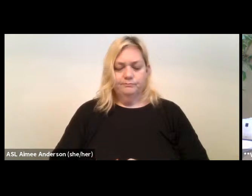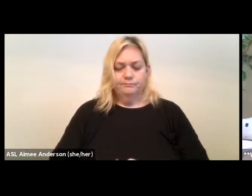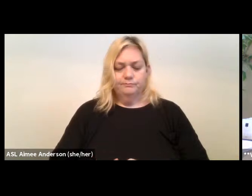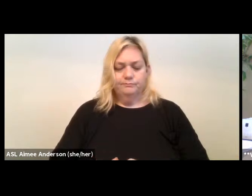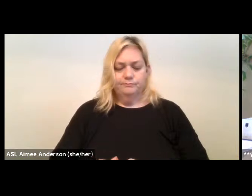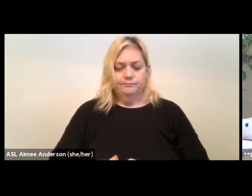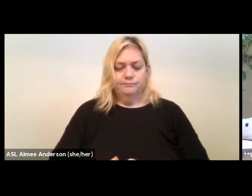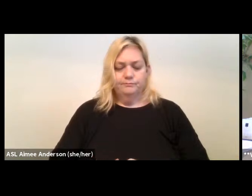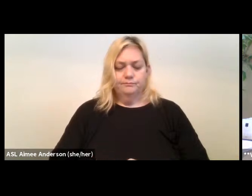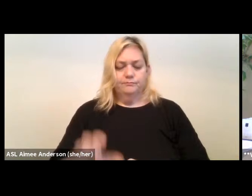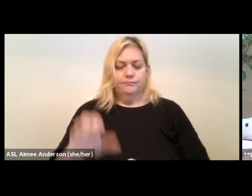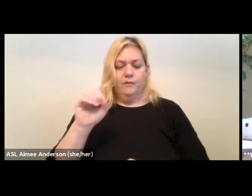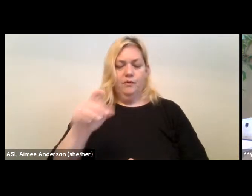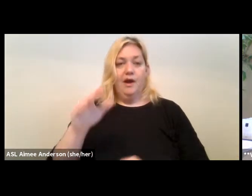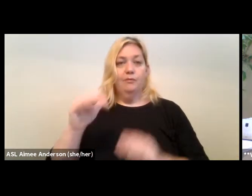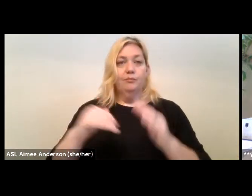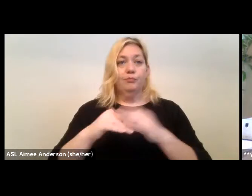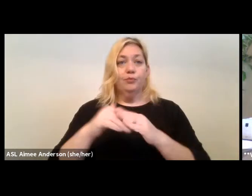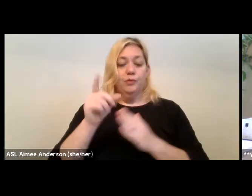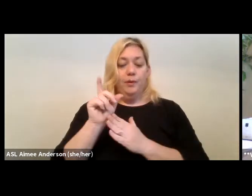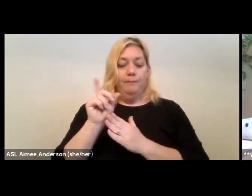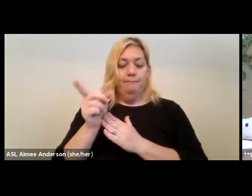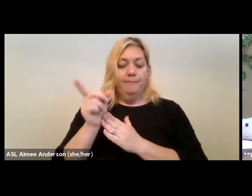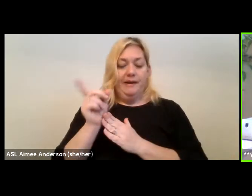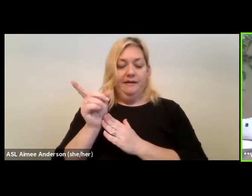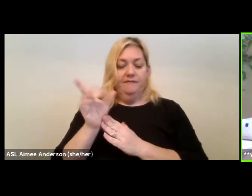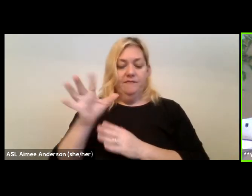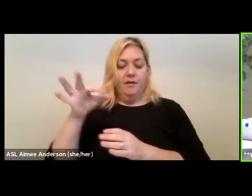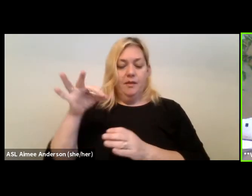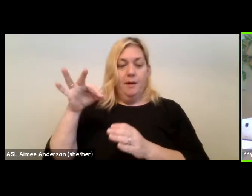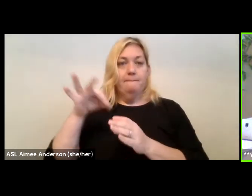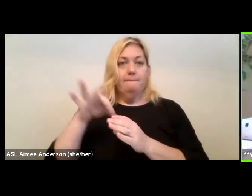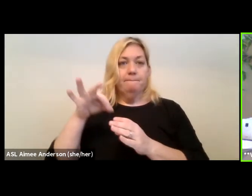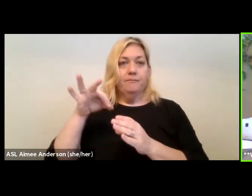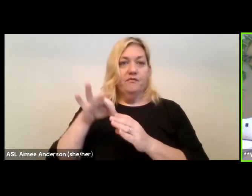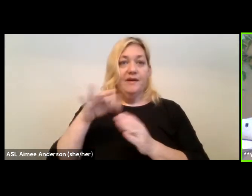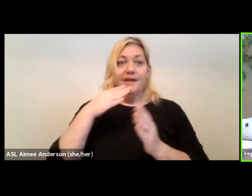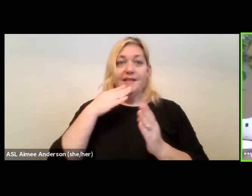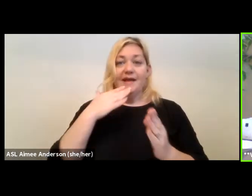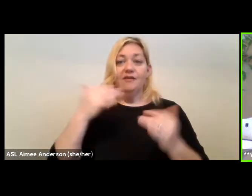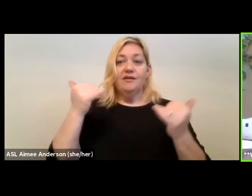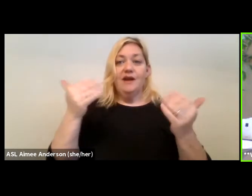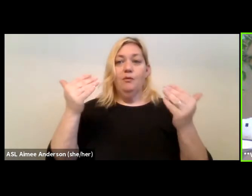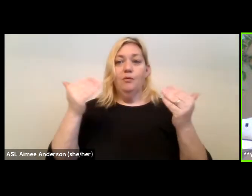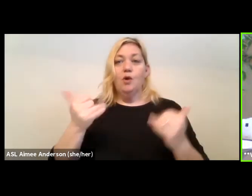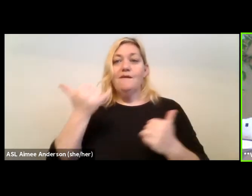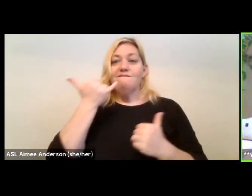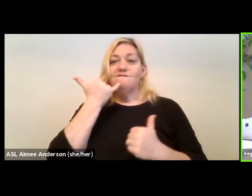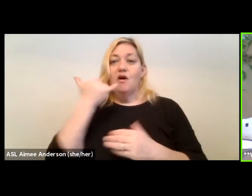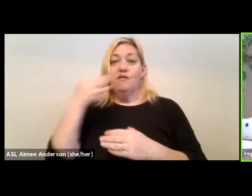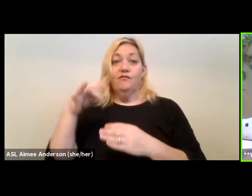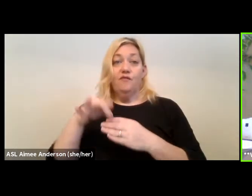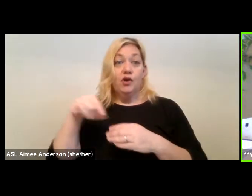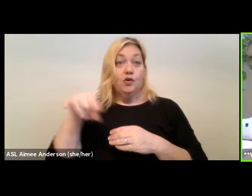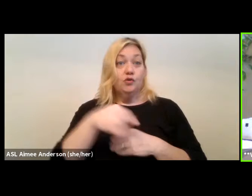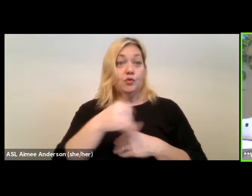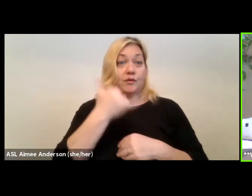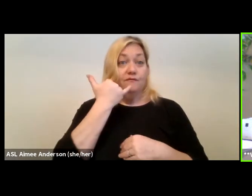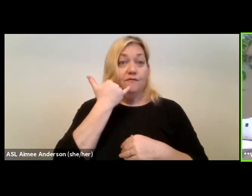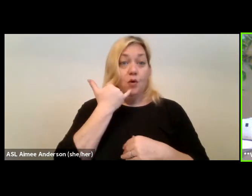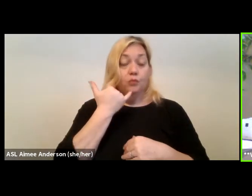Okay, we have reached the minute for the poll voting. Thank you. So now we will go to phone voting. For those of you on the phone, if you